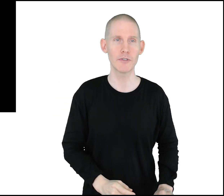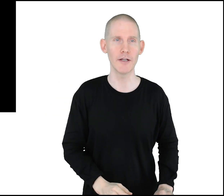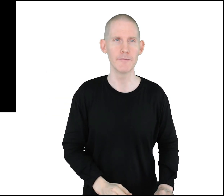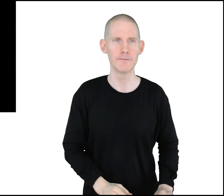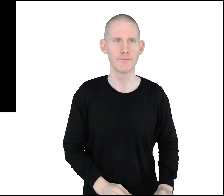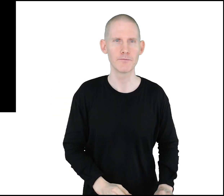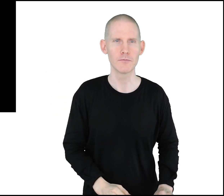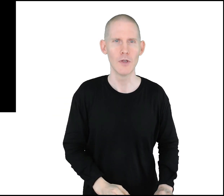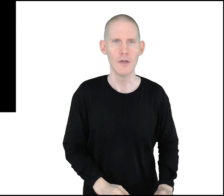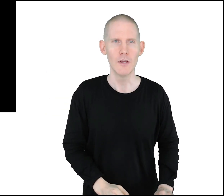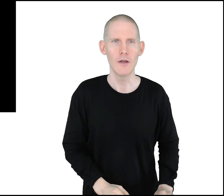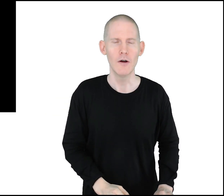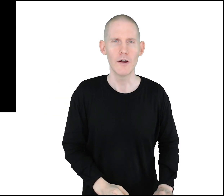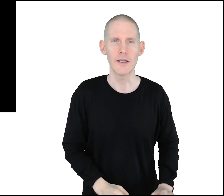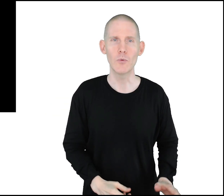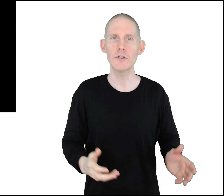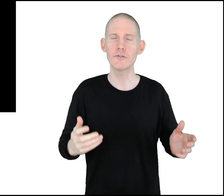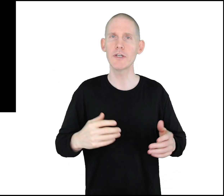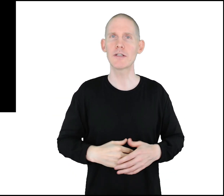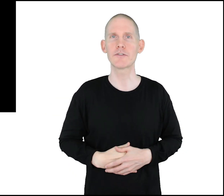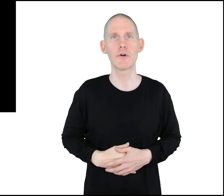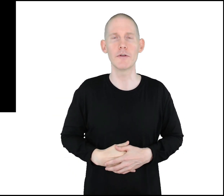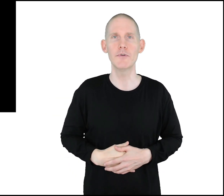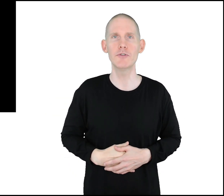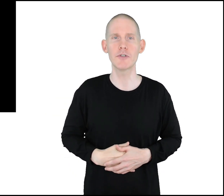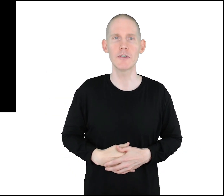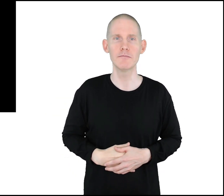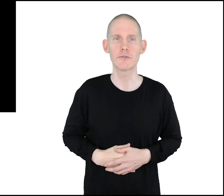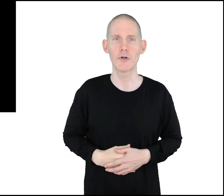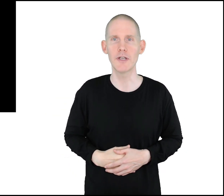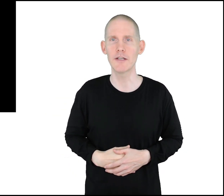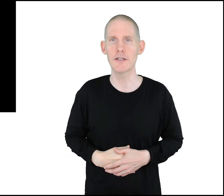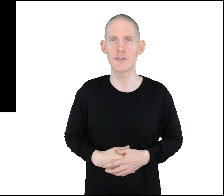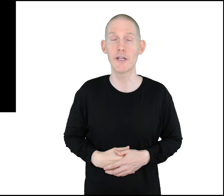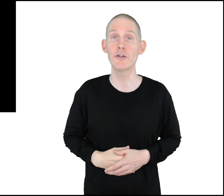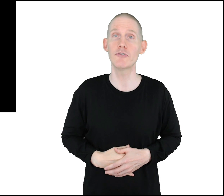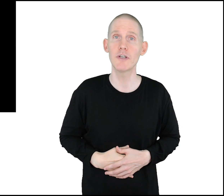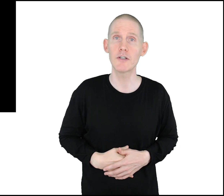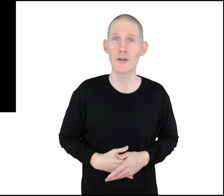sign. He will drink. Let's go to the future. So in English, he'll drink or he